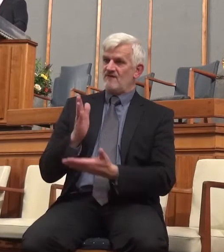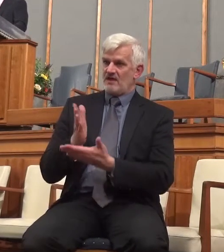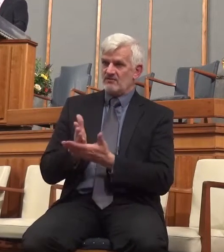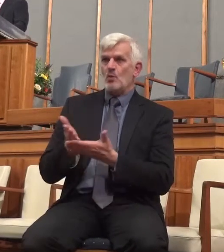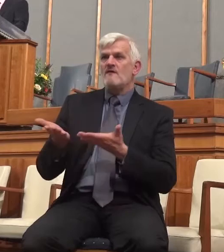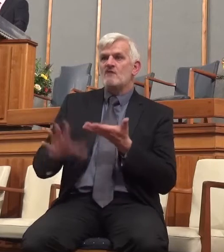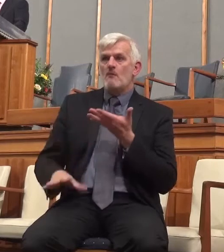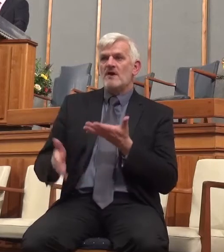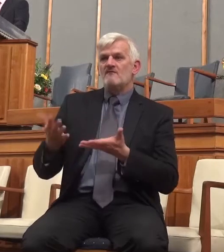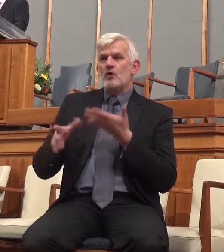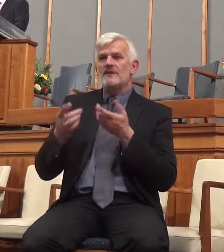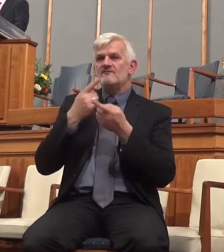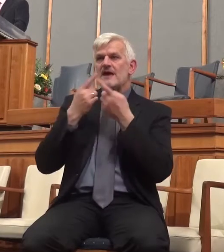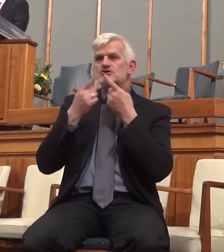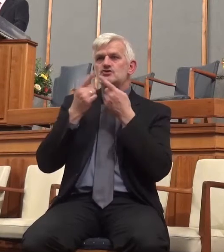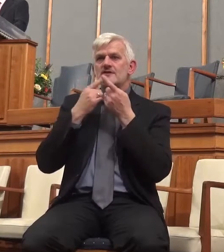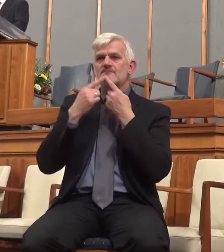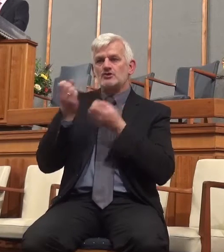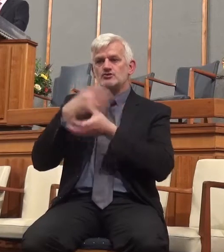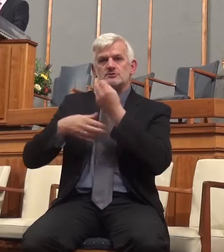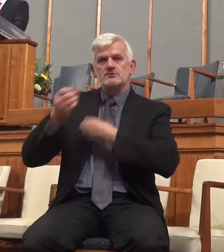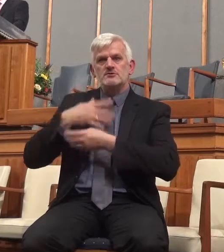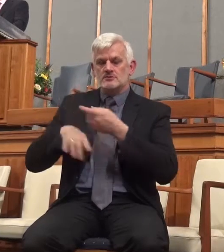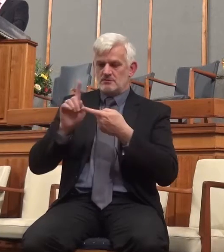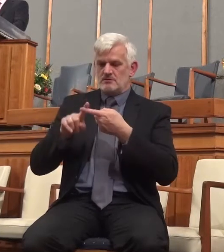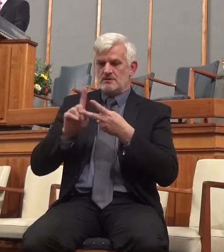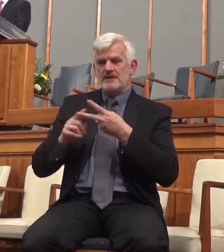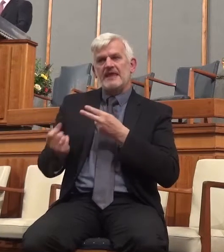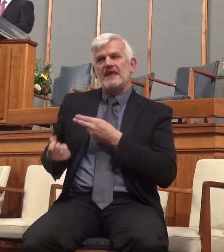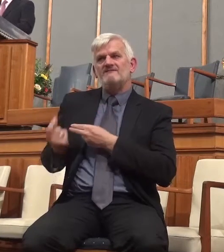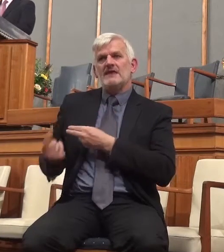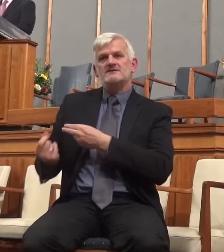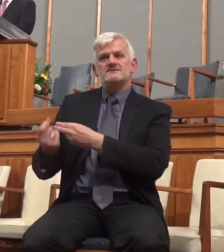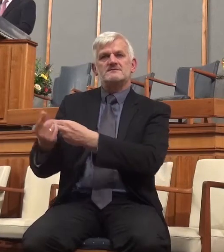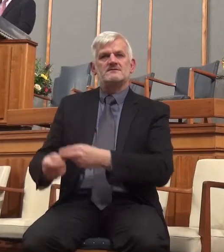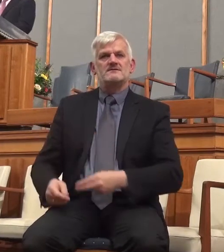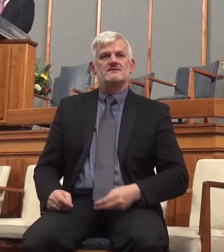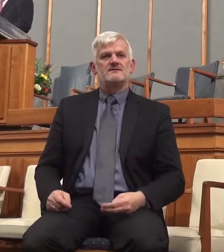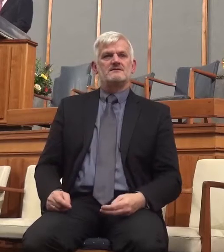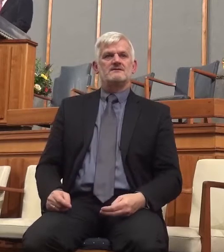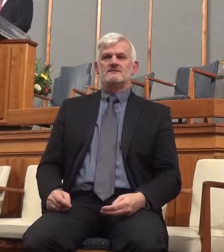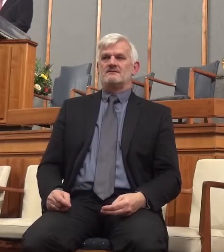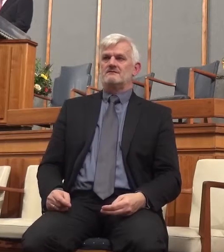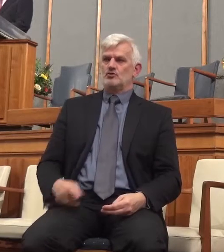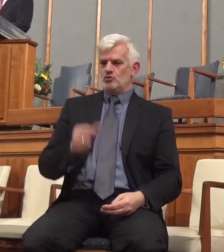information. Information and events. You don't put faith in